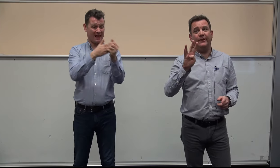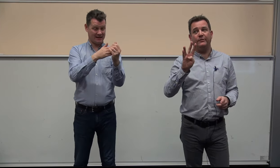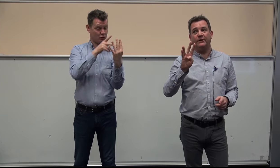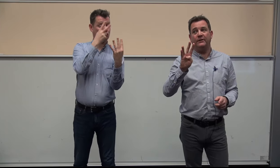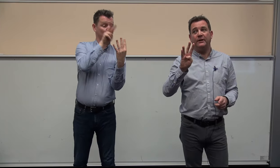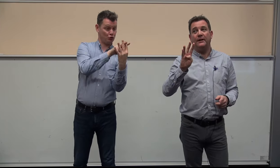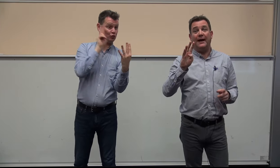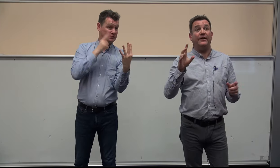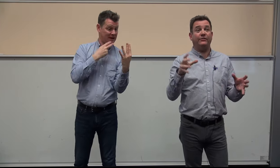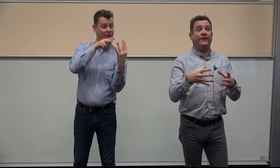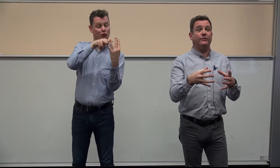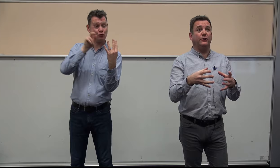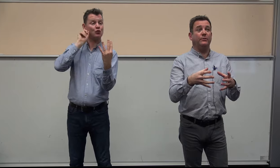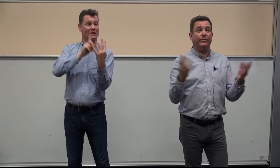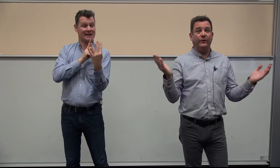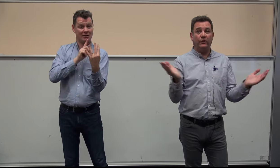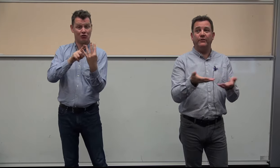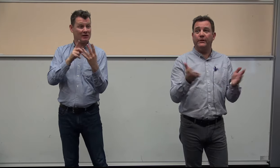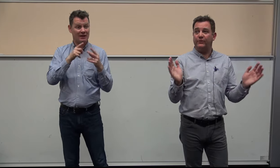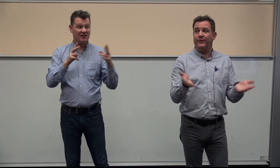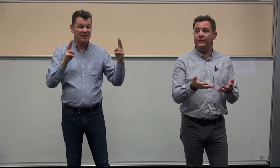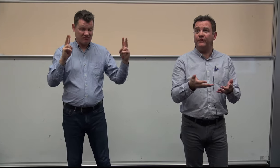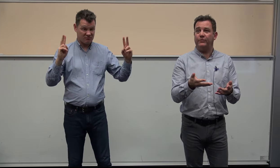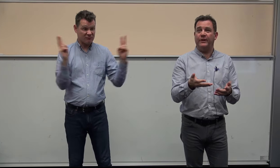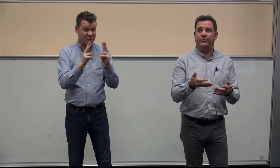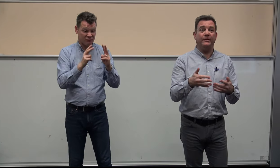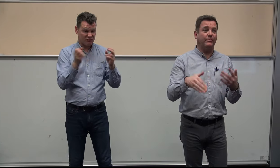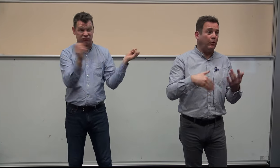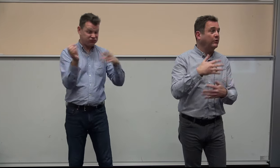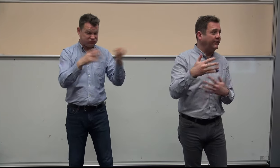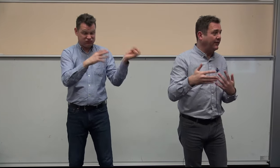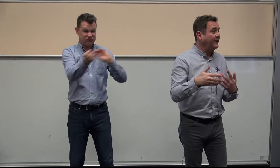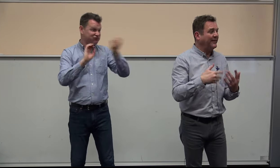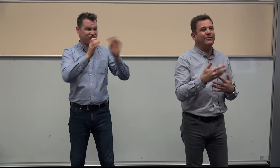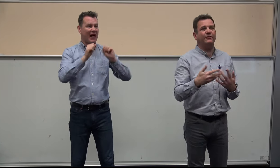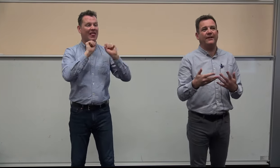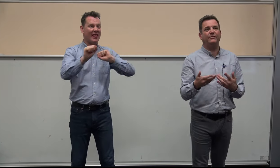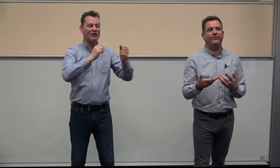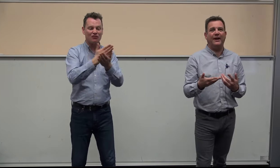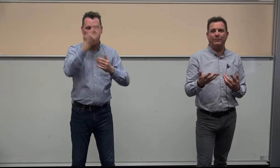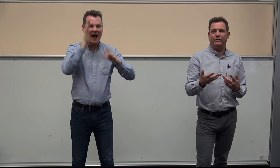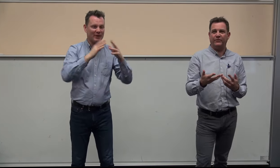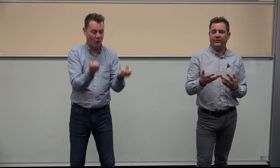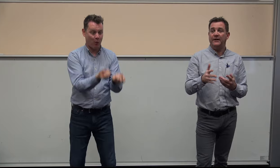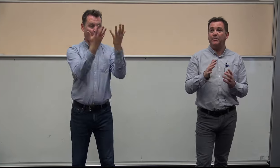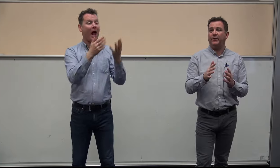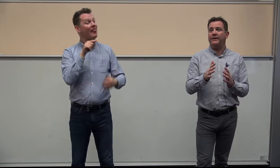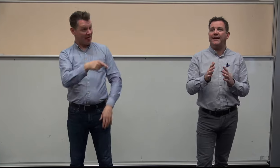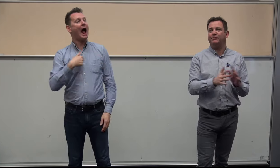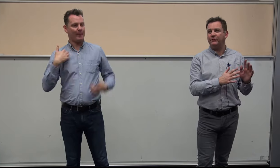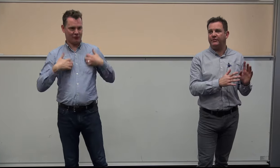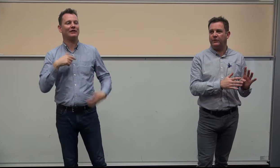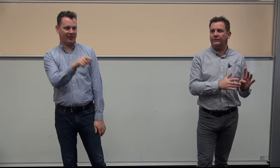2 are hearing, and they sit in a room and bring all their own experiences and create something from all of that. That's the kind of stuff that I'm interested in. But